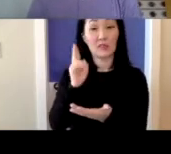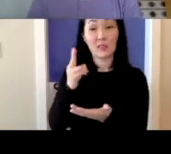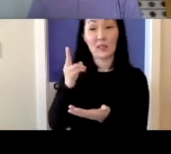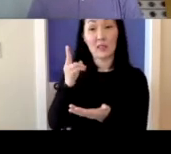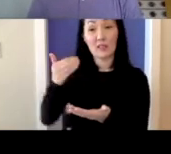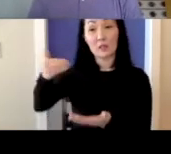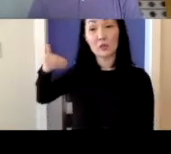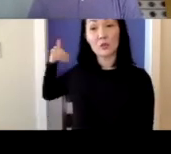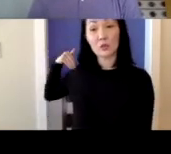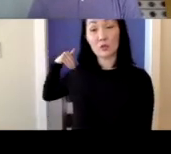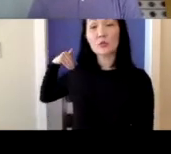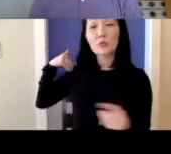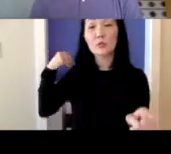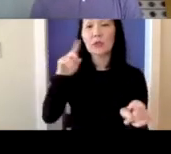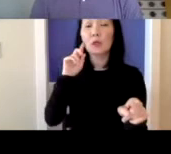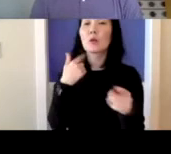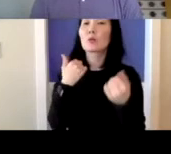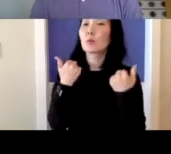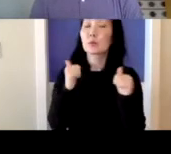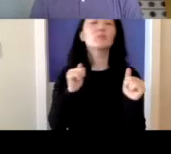the movement of resources,